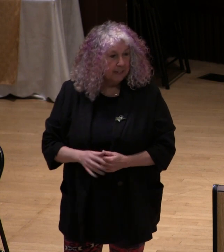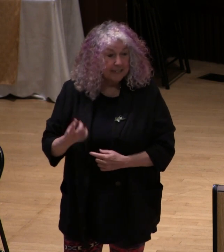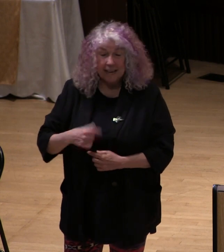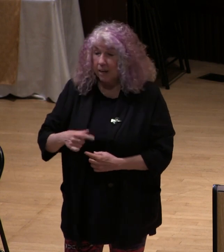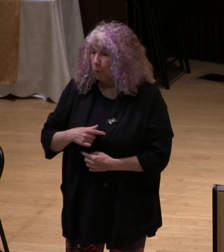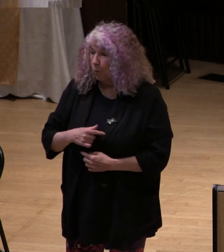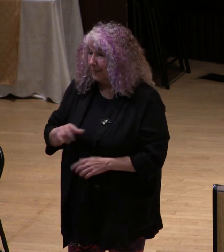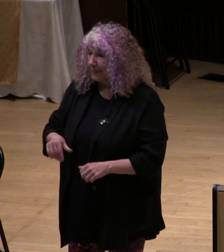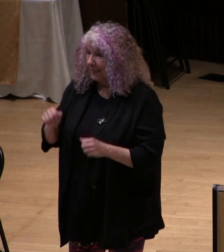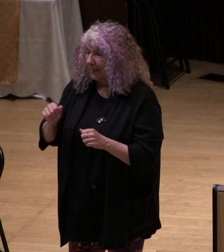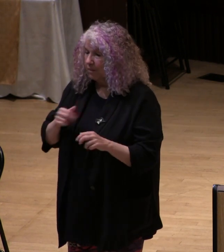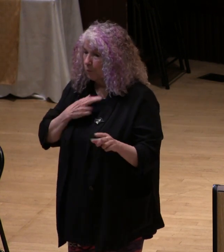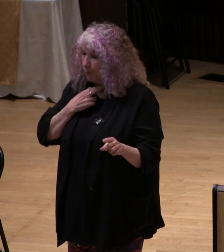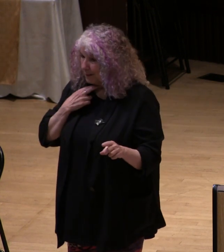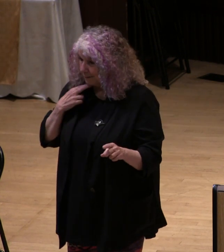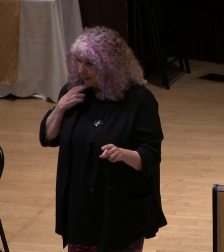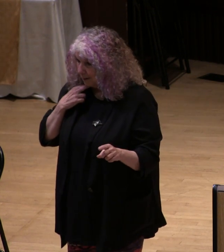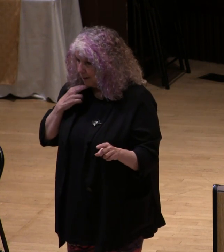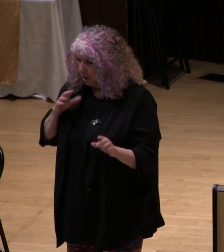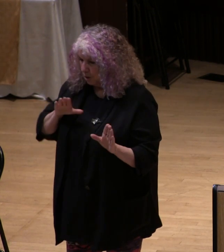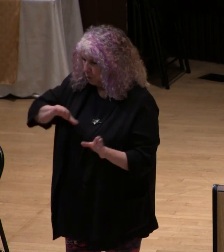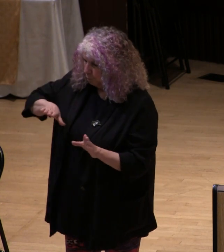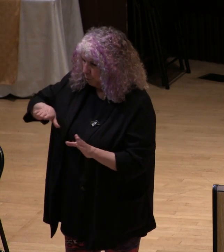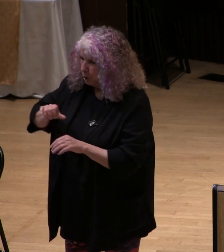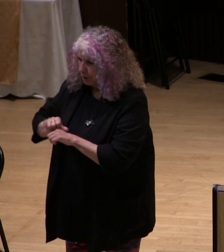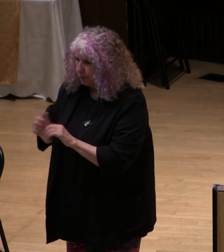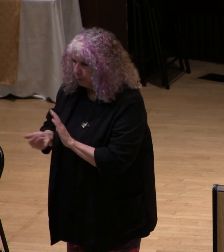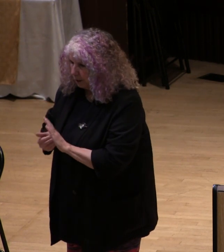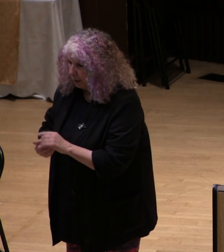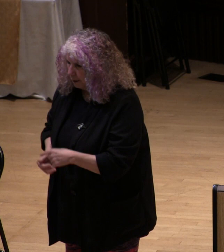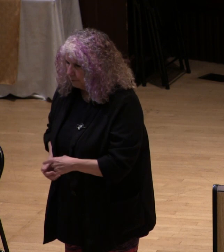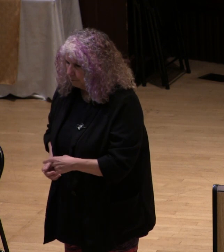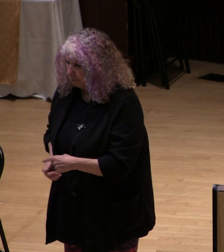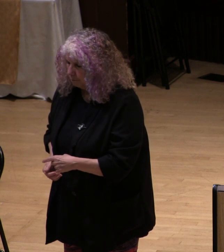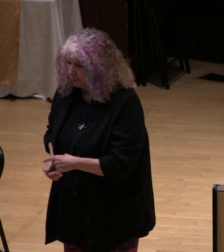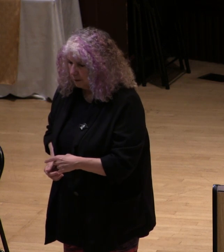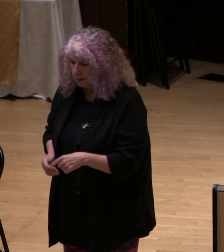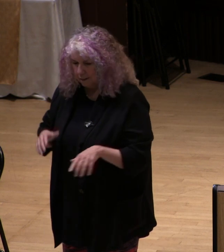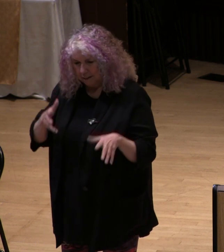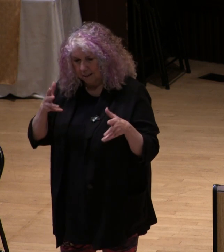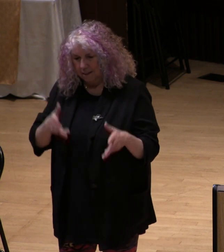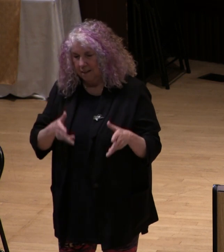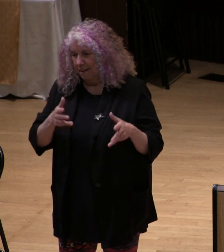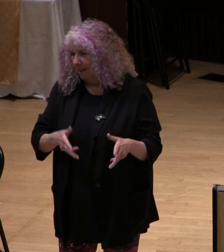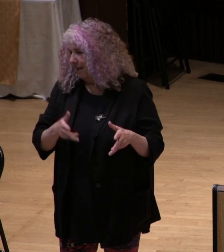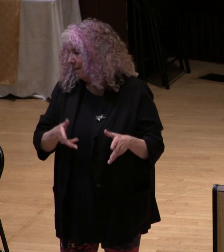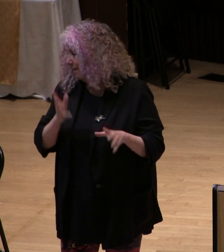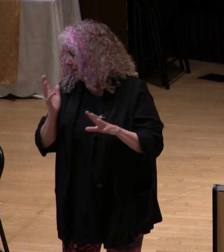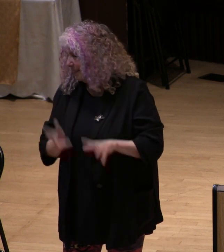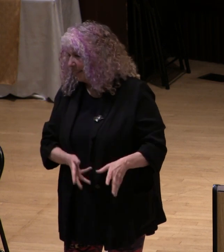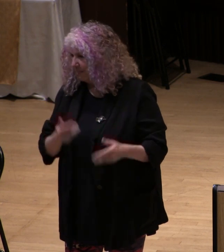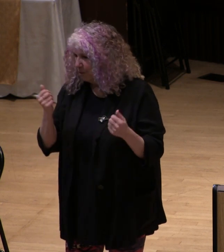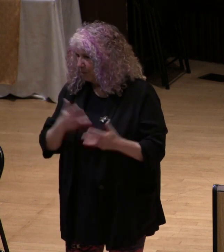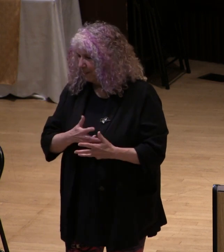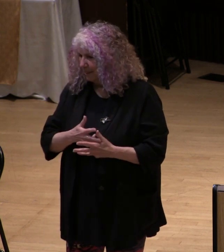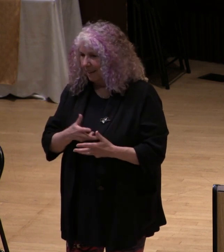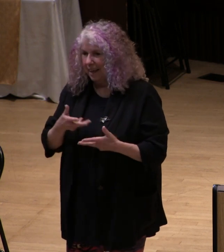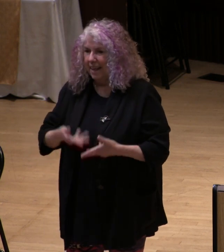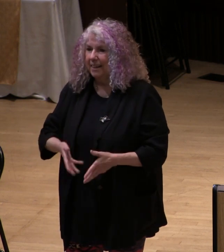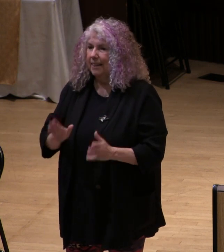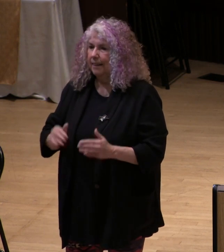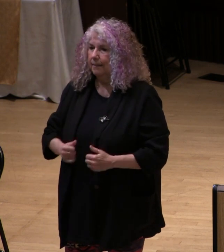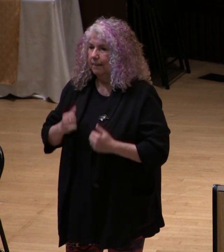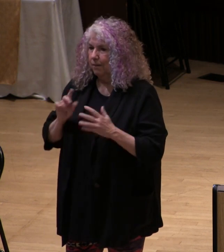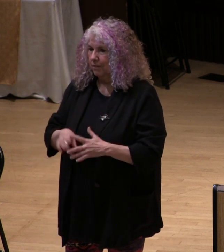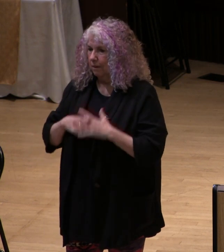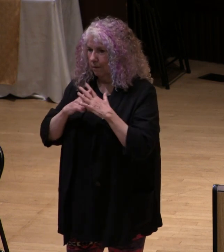Today we can take the risk to roll the stone away, to leave our fears behind, and to let the love